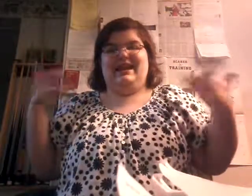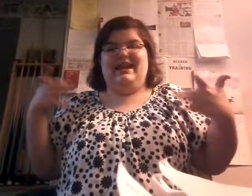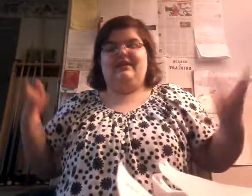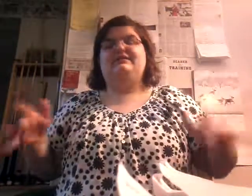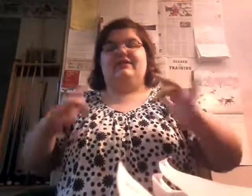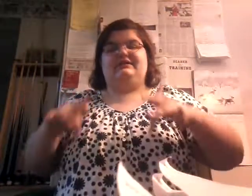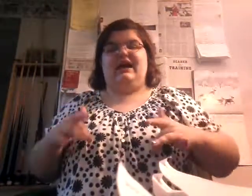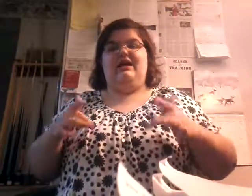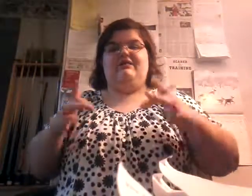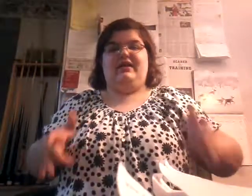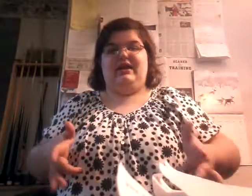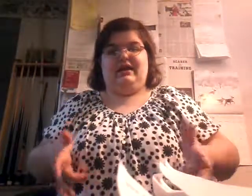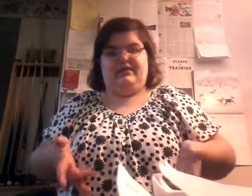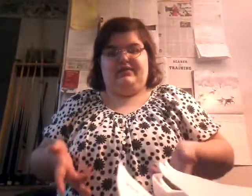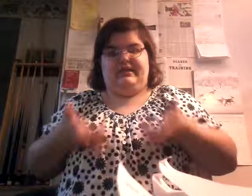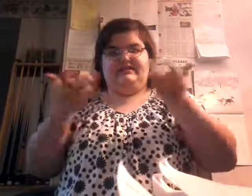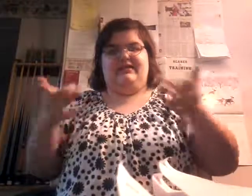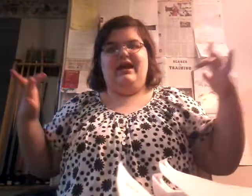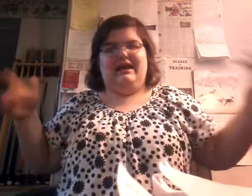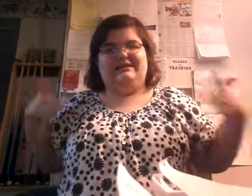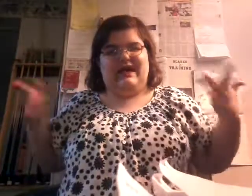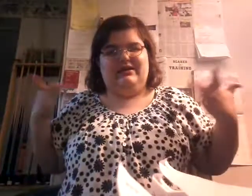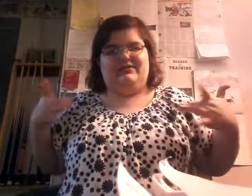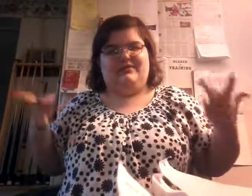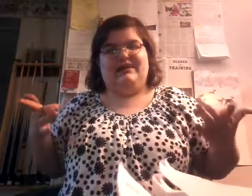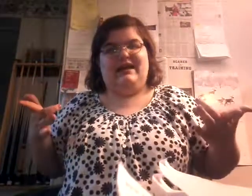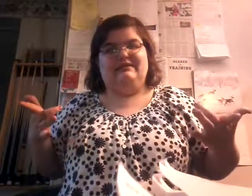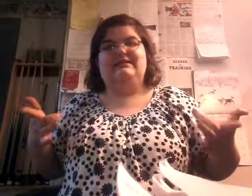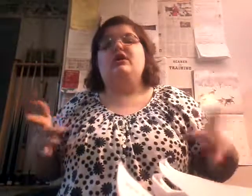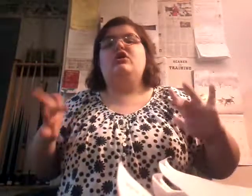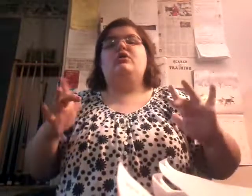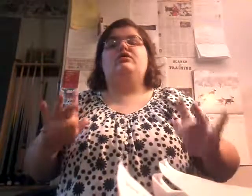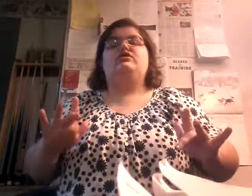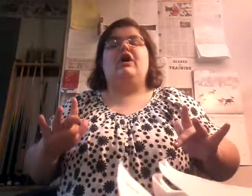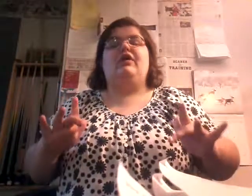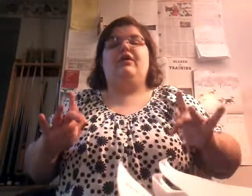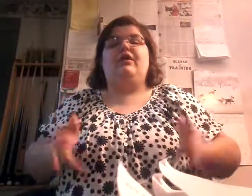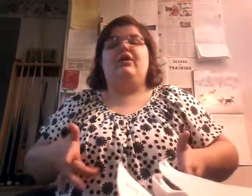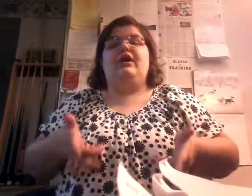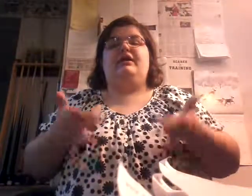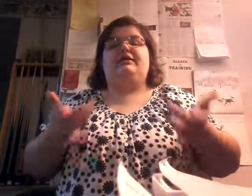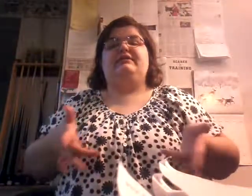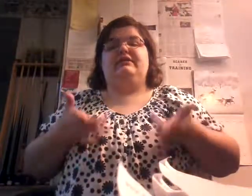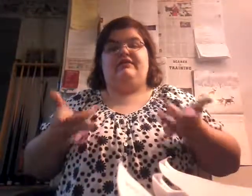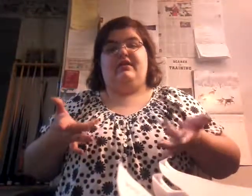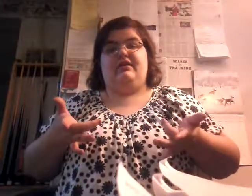excited. So feeling goes from the center, excited goes from the sides. So this is feeling,